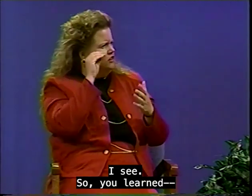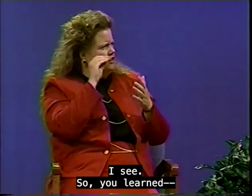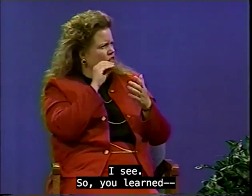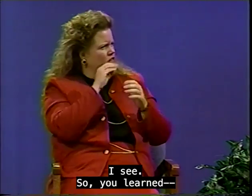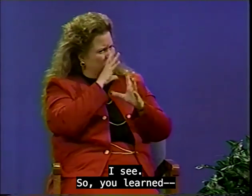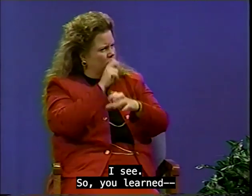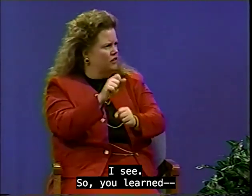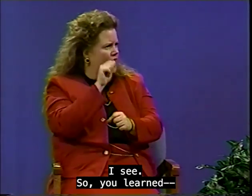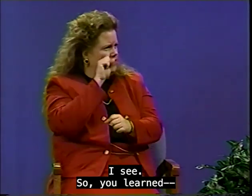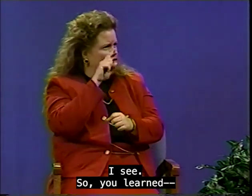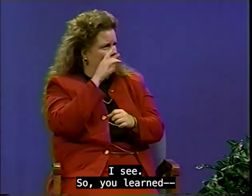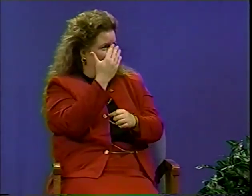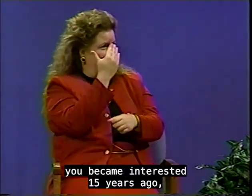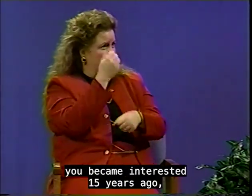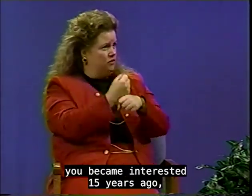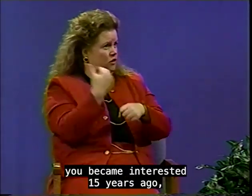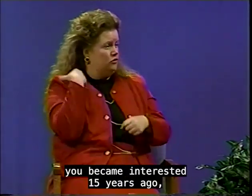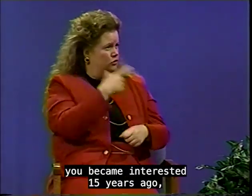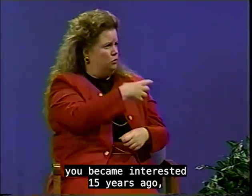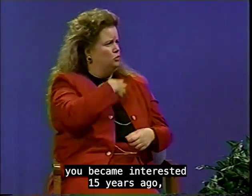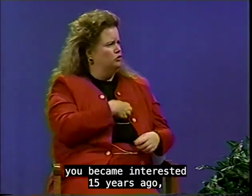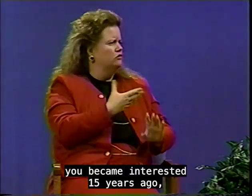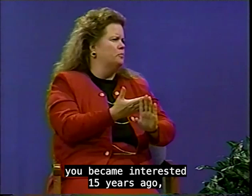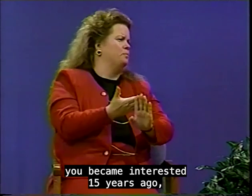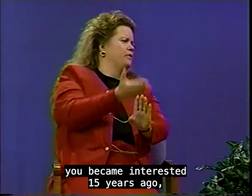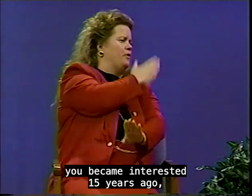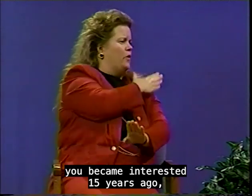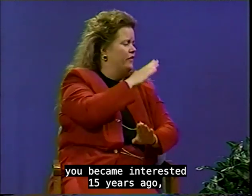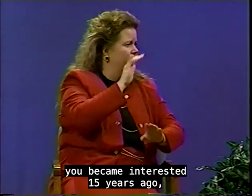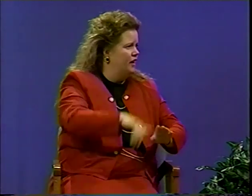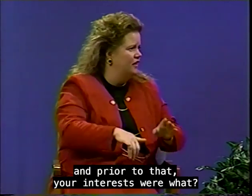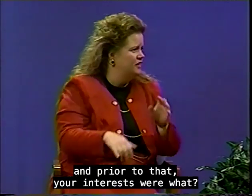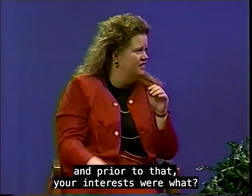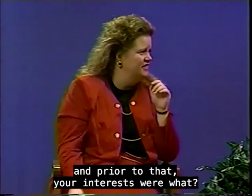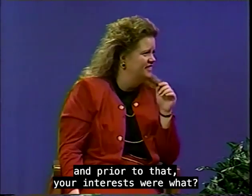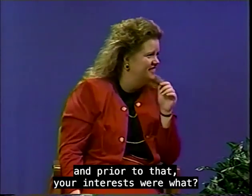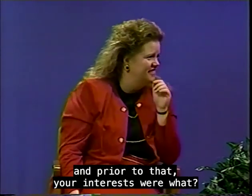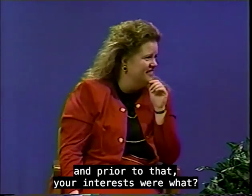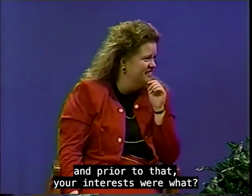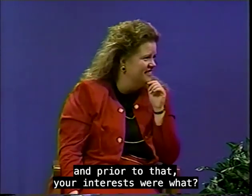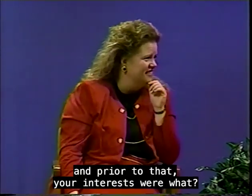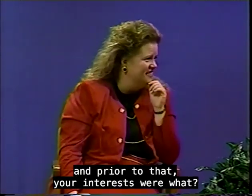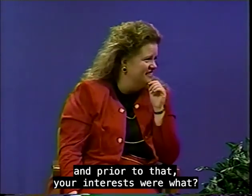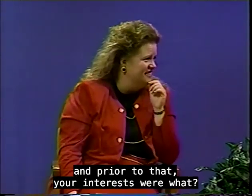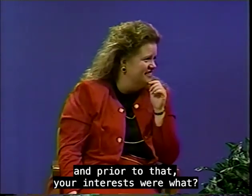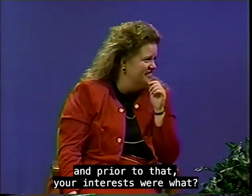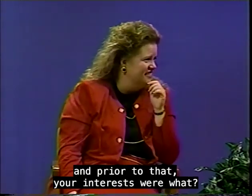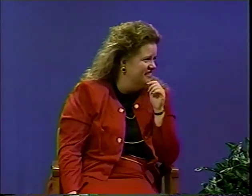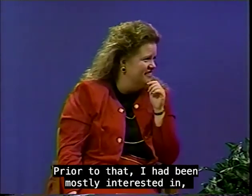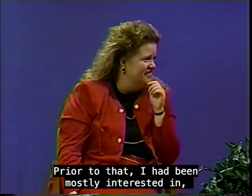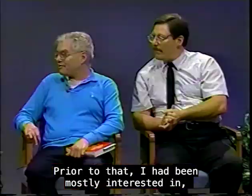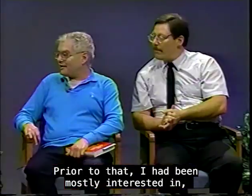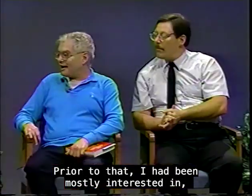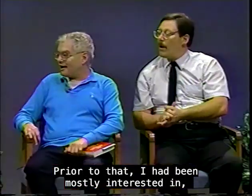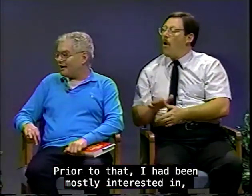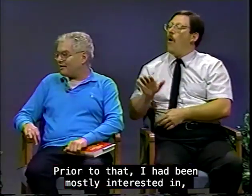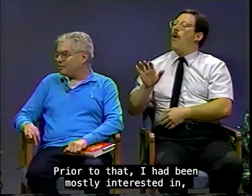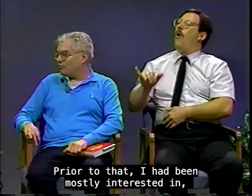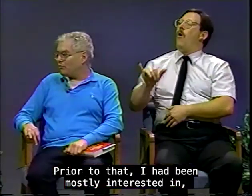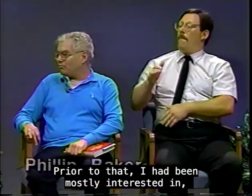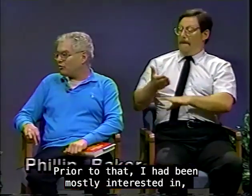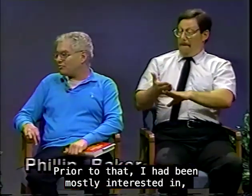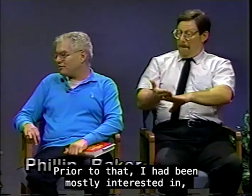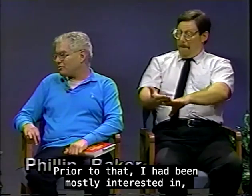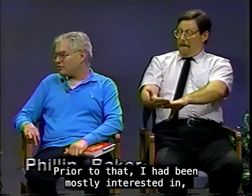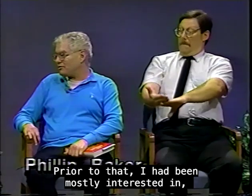I see. So you learned, you became interested 15 years ago, and prior to that, your interests were what? Prior to that, I had